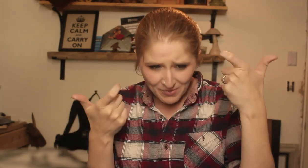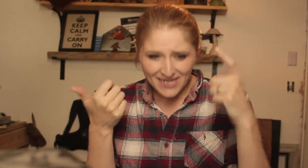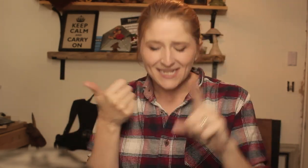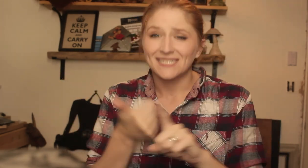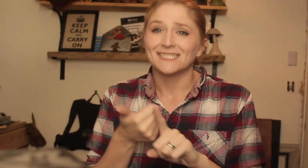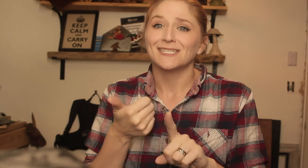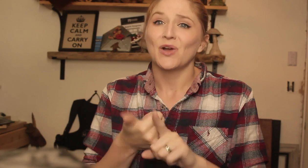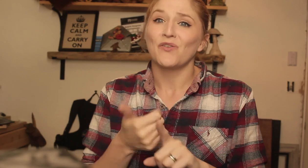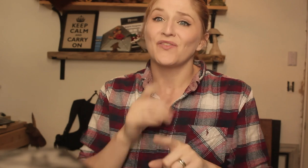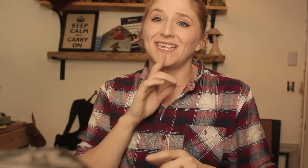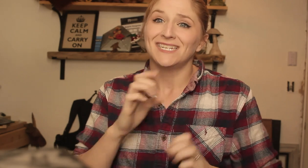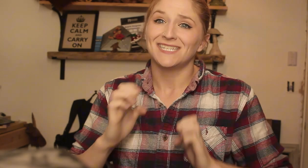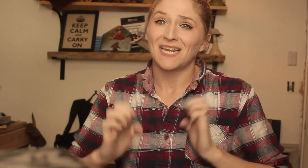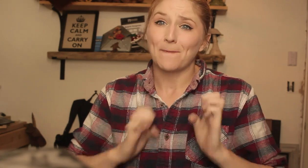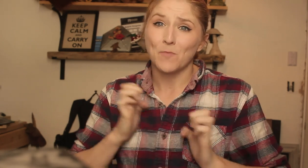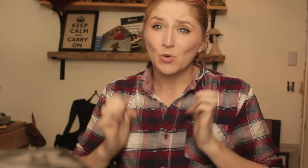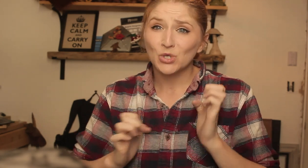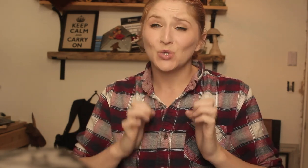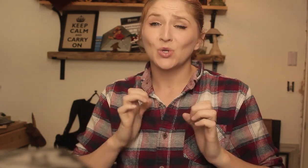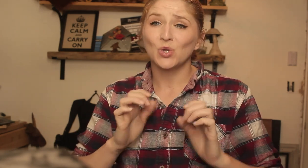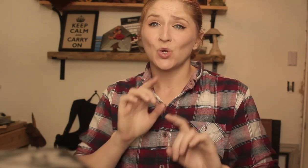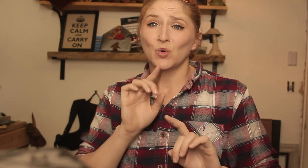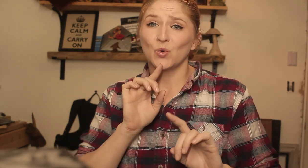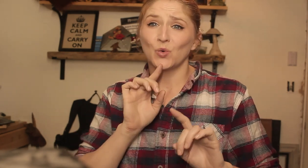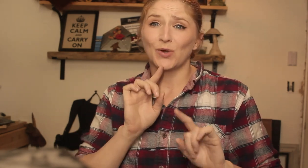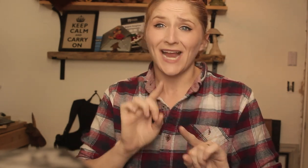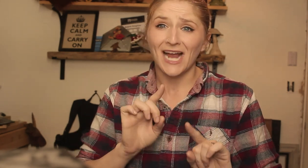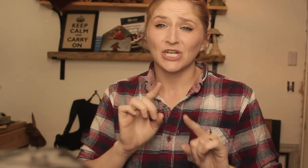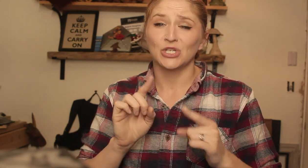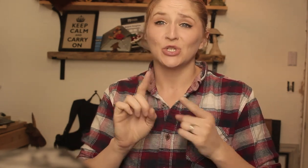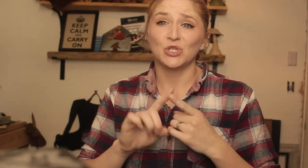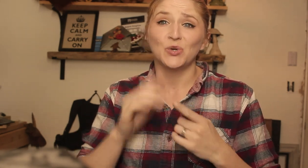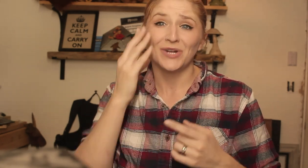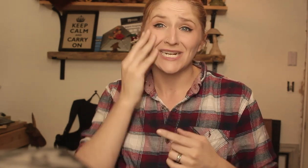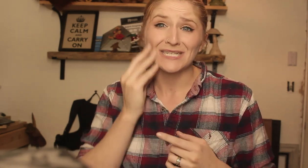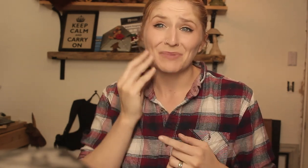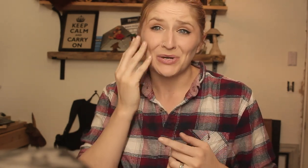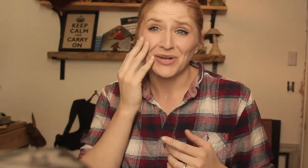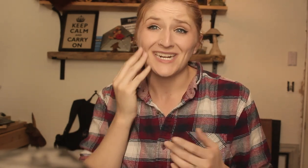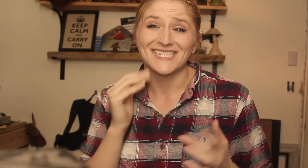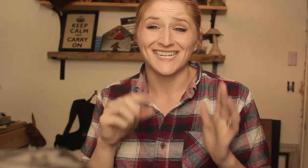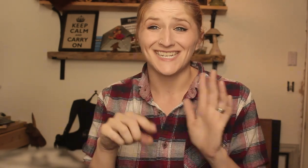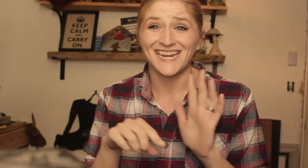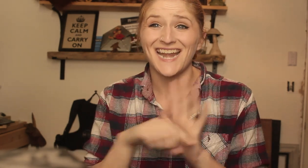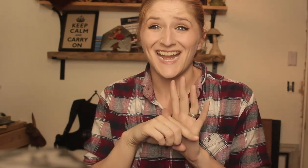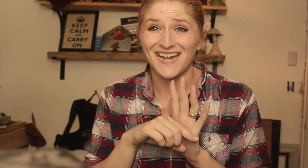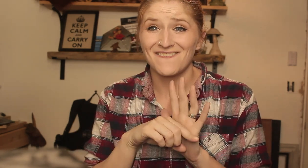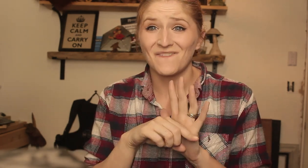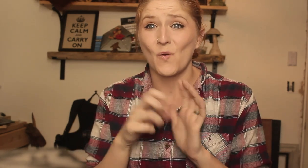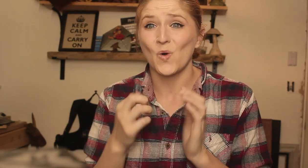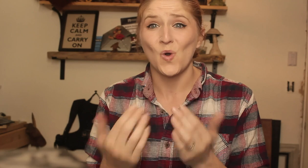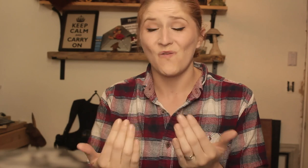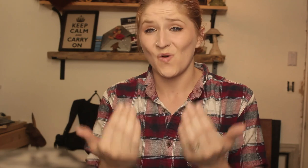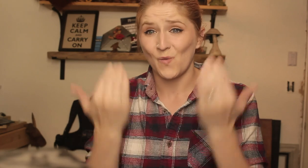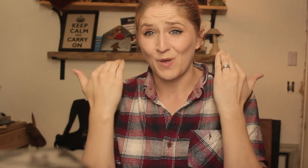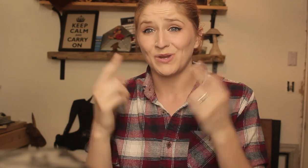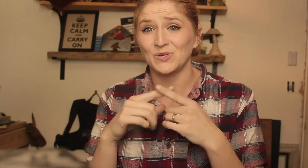Trauma itself is an emotional reaction to an experience that is negative or overwhelming to